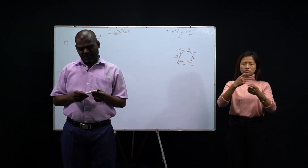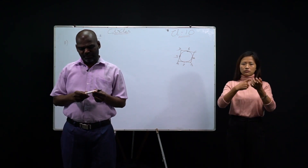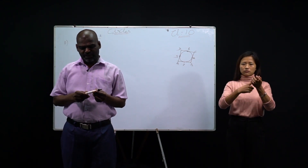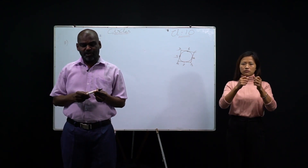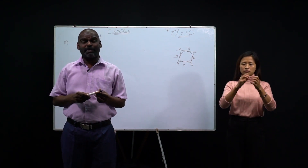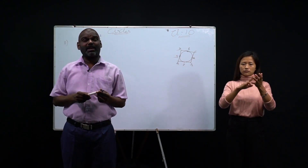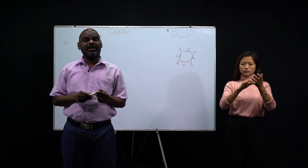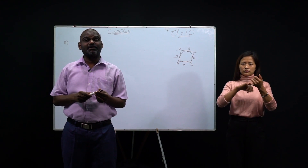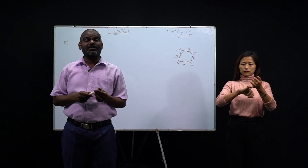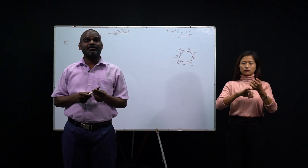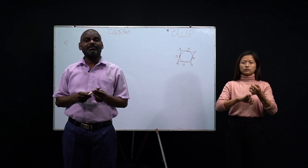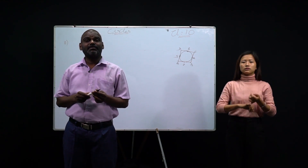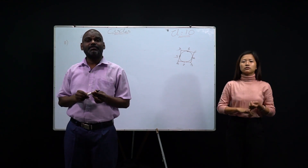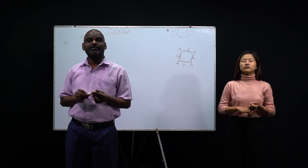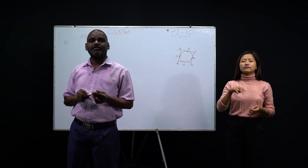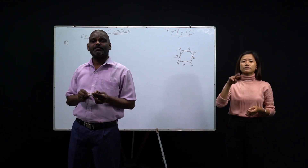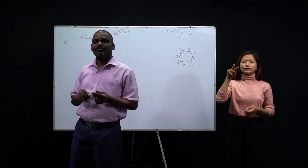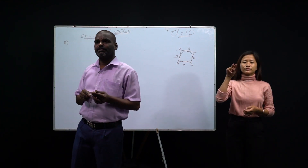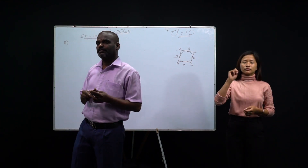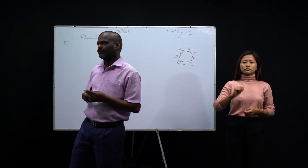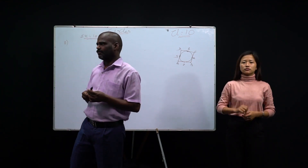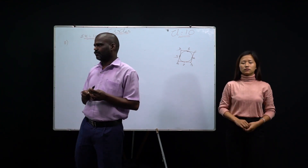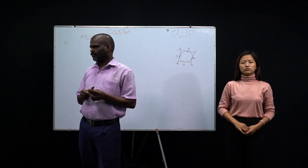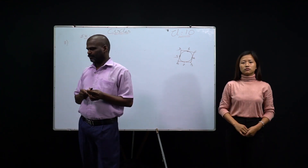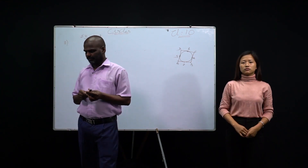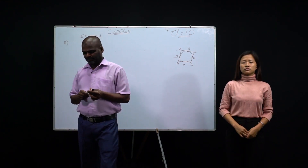What is the definition of parallelograms?